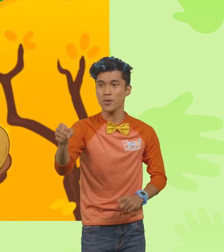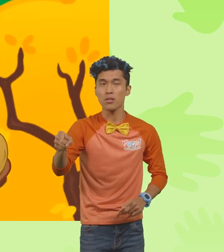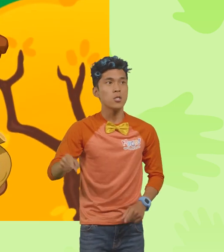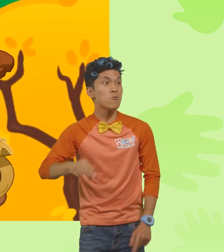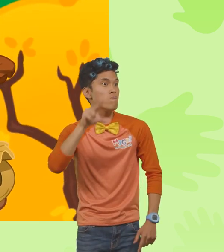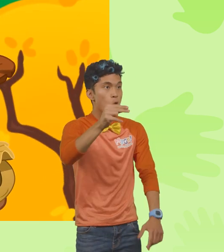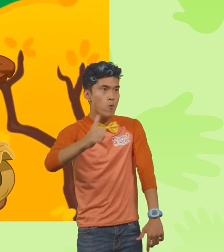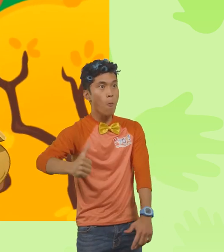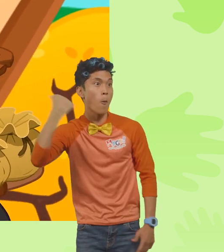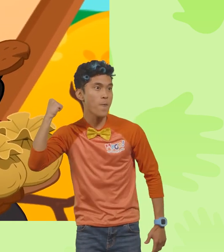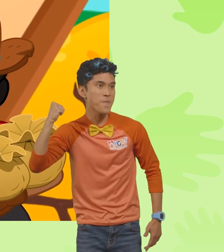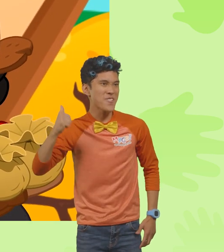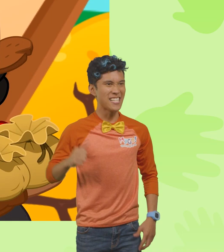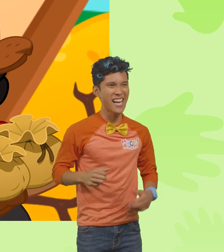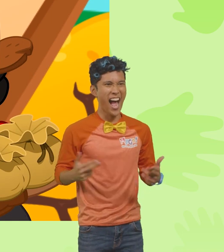Oh, no, you won't.